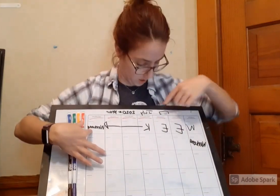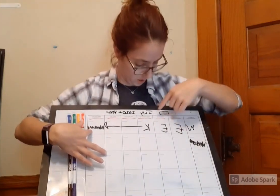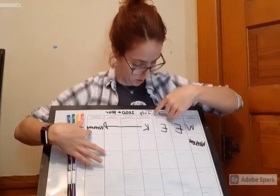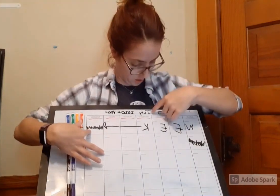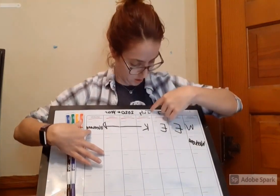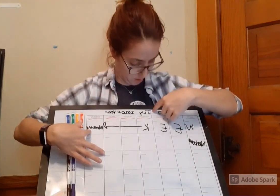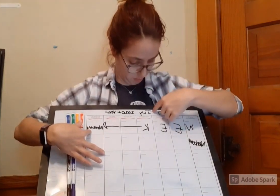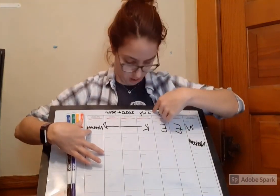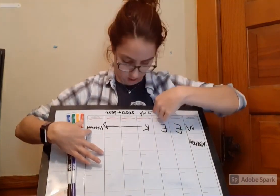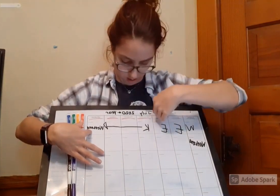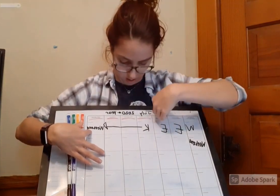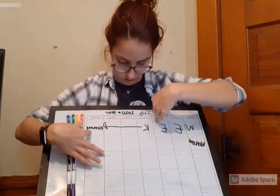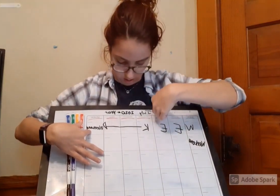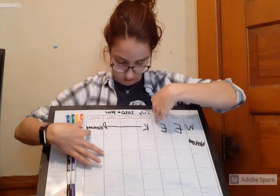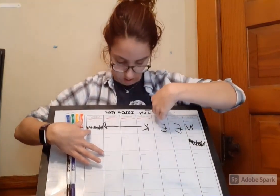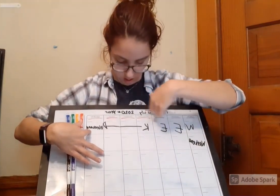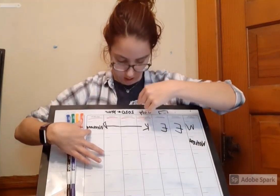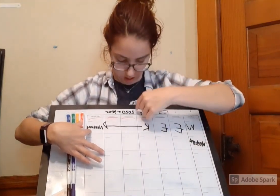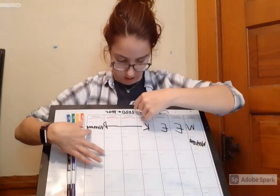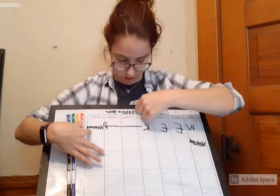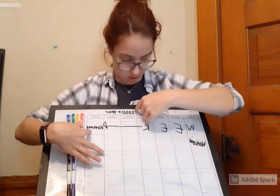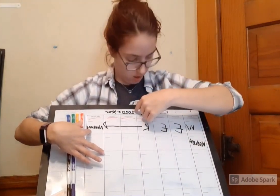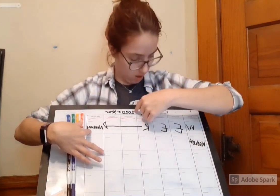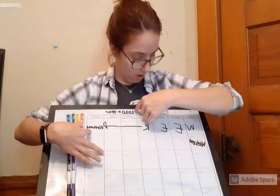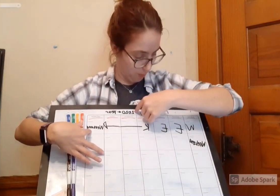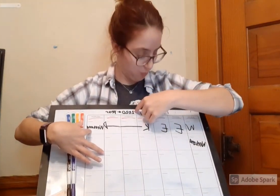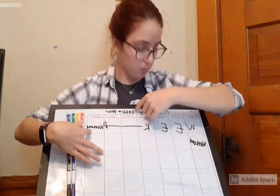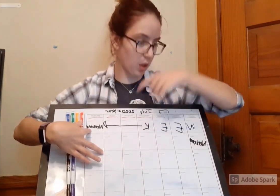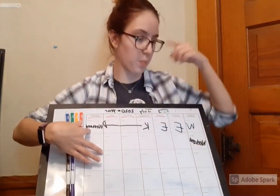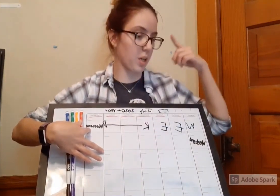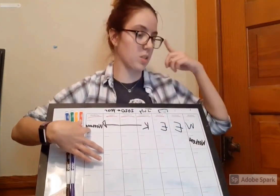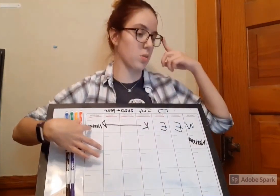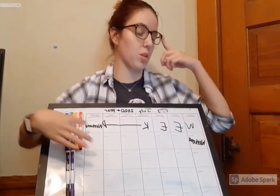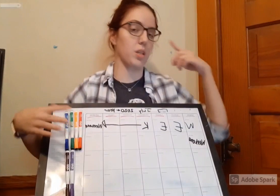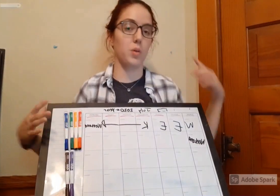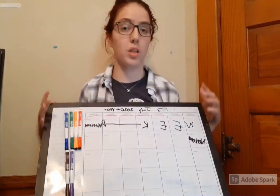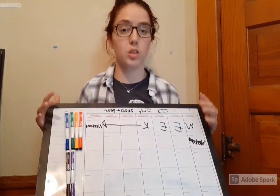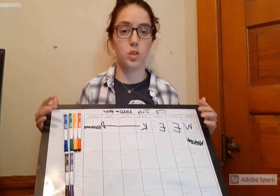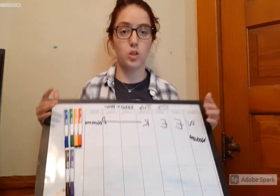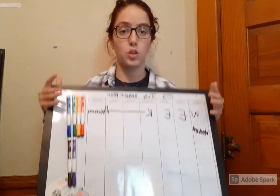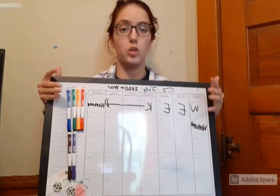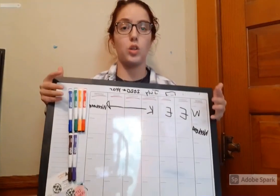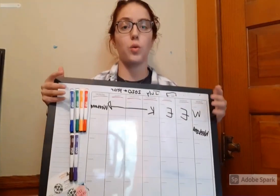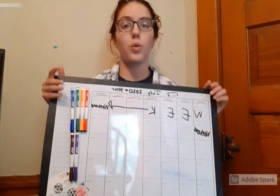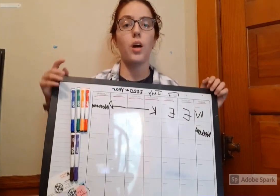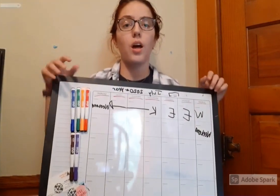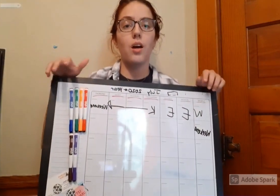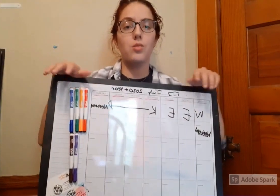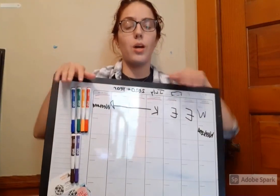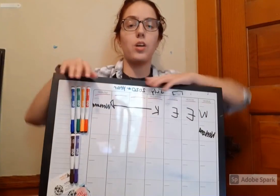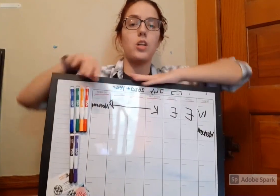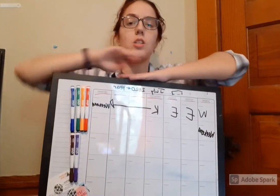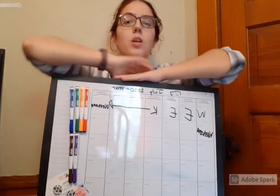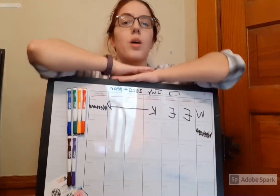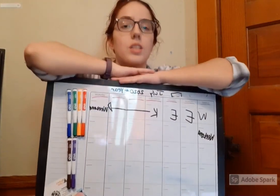like month and year, because those are things we're gonna do. And so I encourage you to go